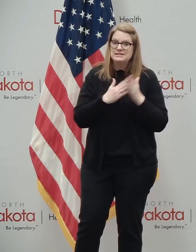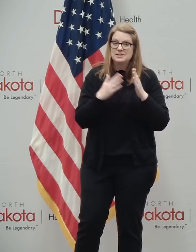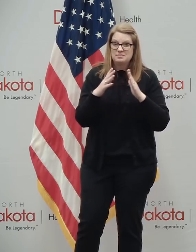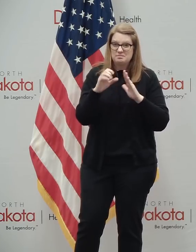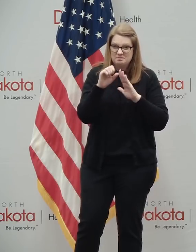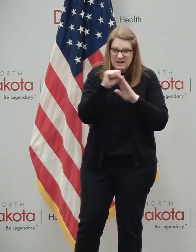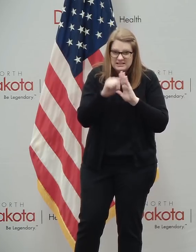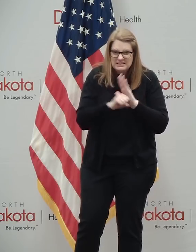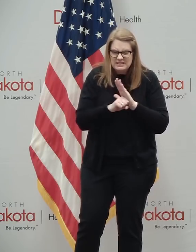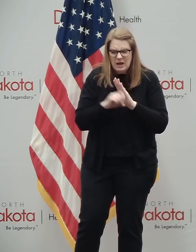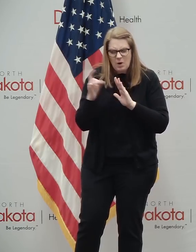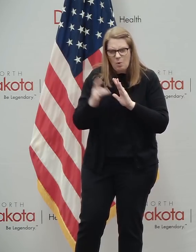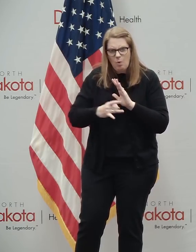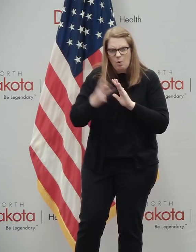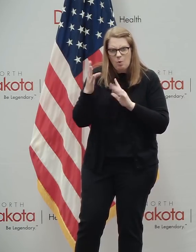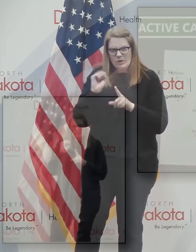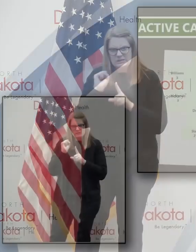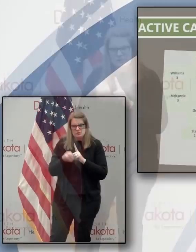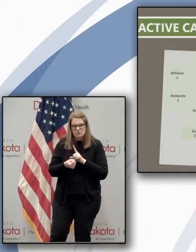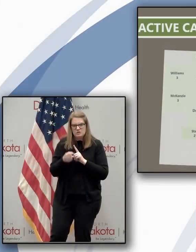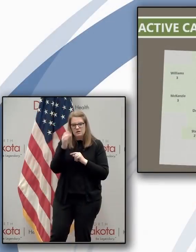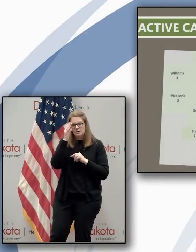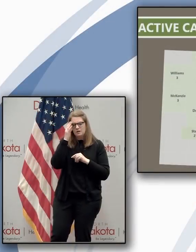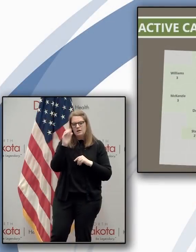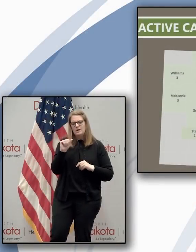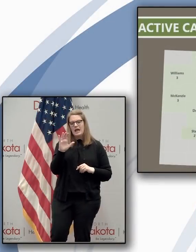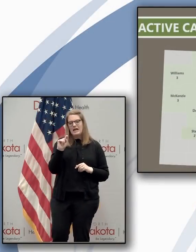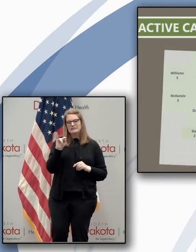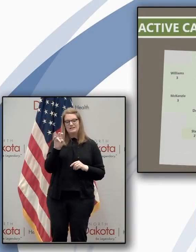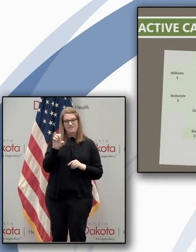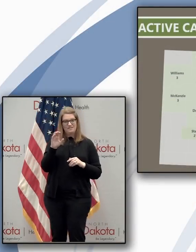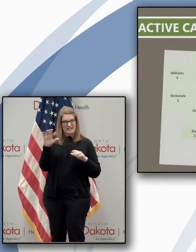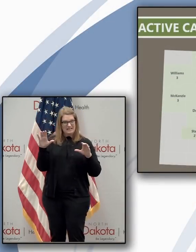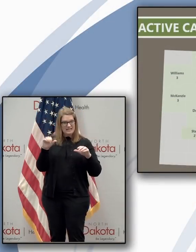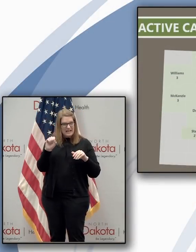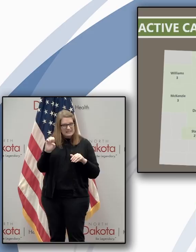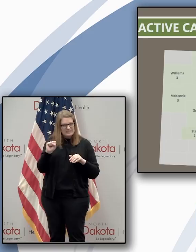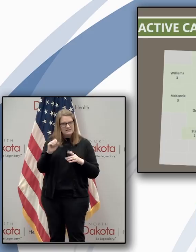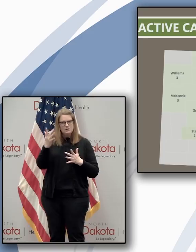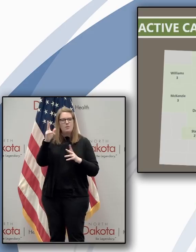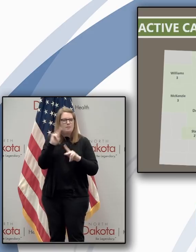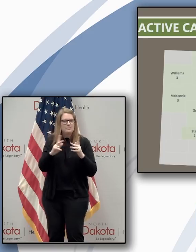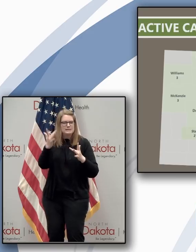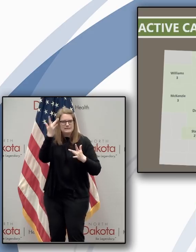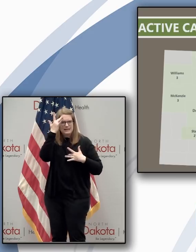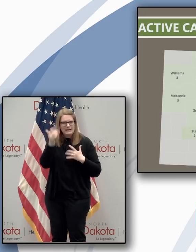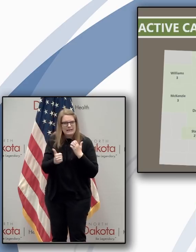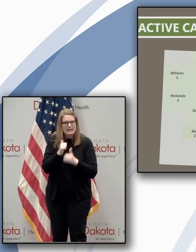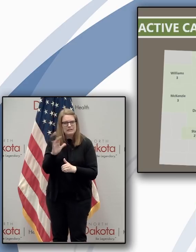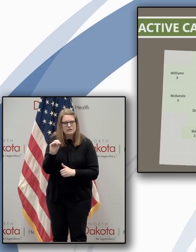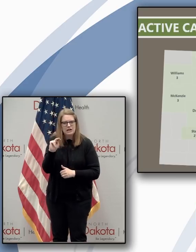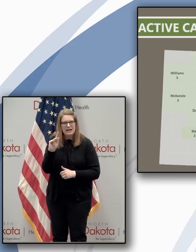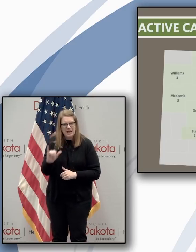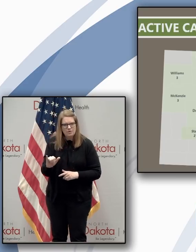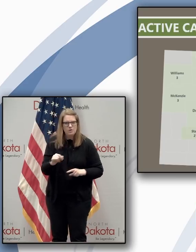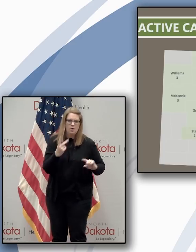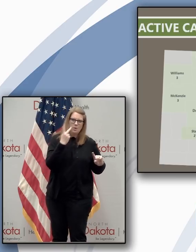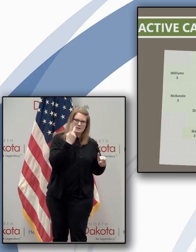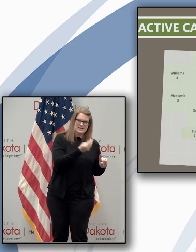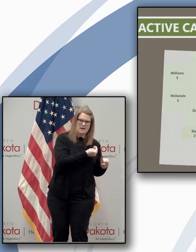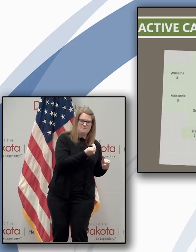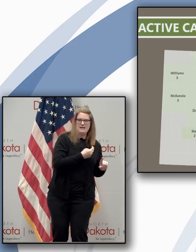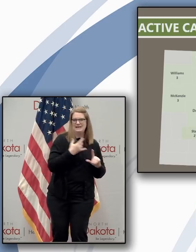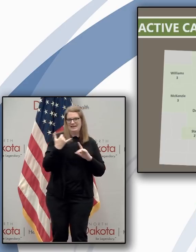others. We take a look at the active cases by county. This is a slide we showed on Monday. We've updated it for